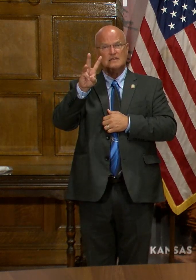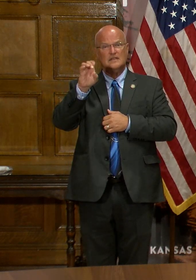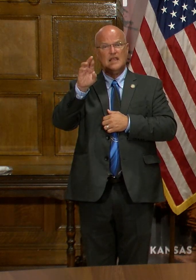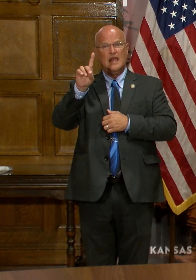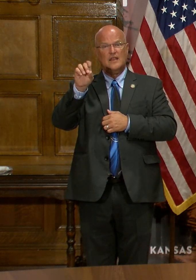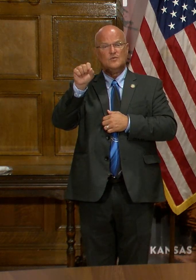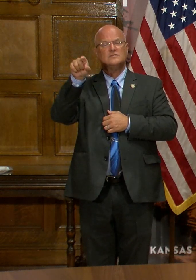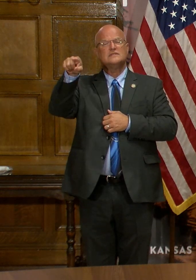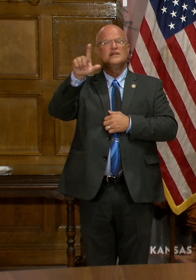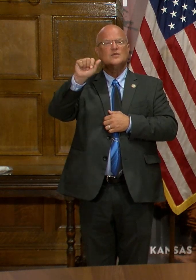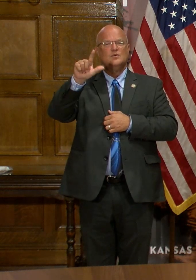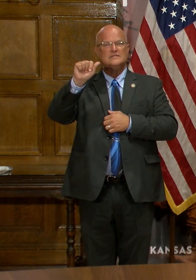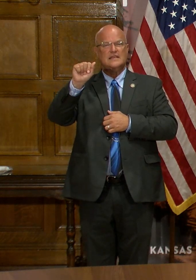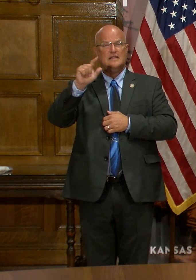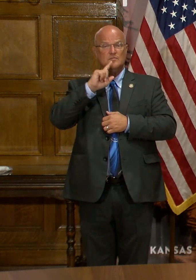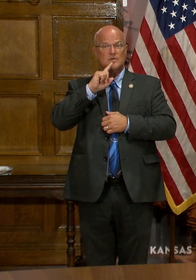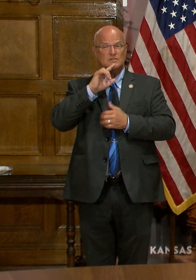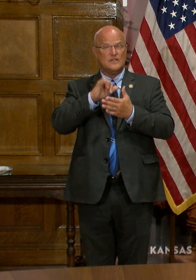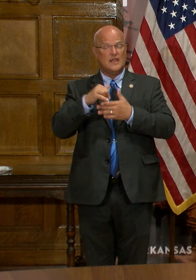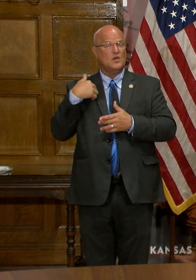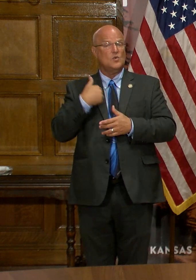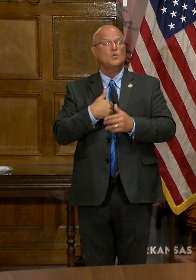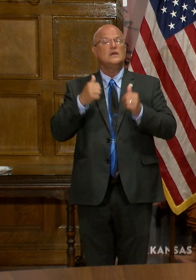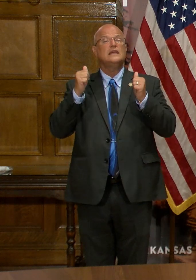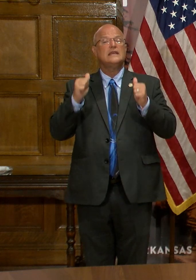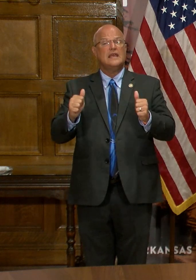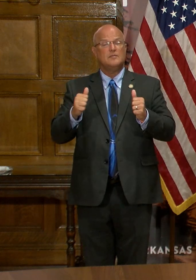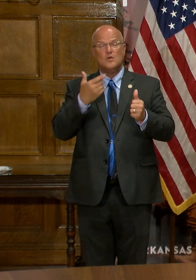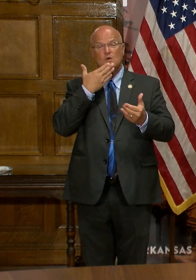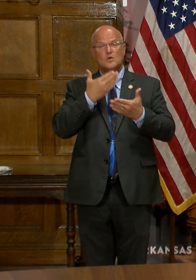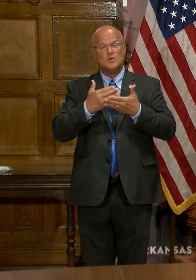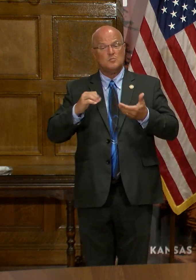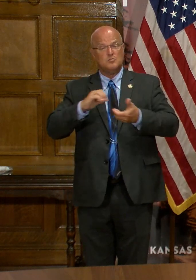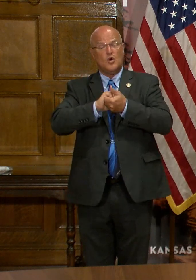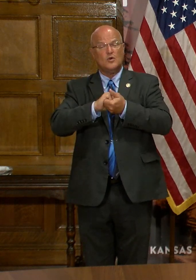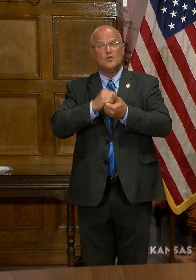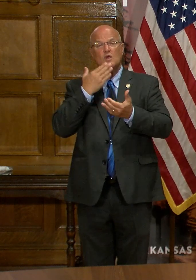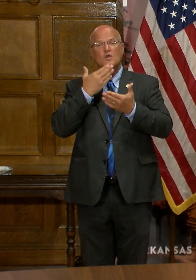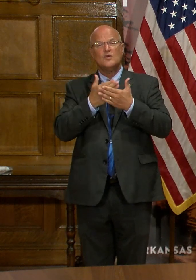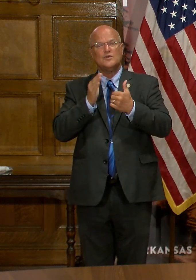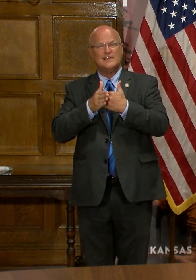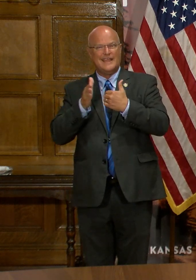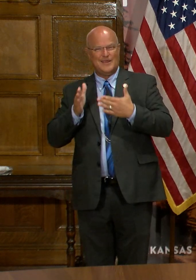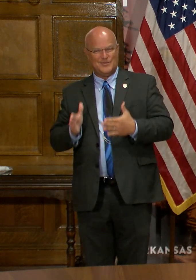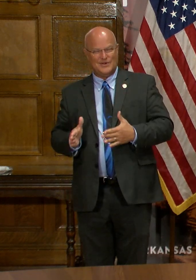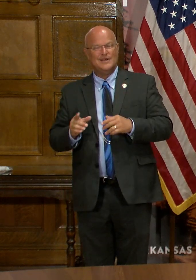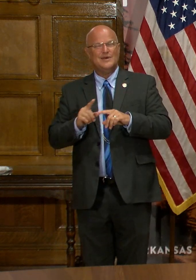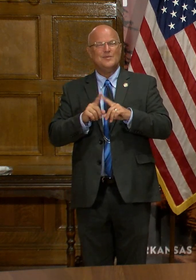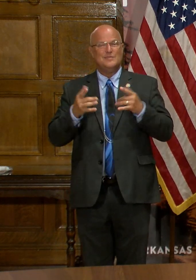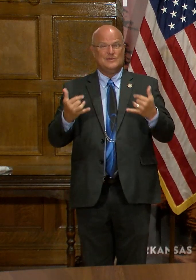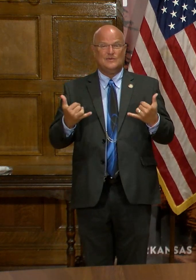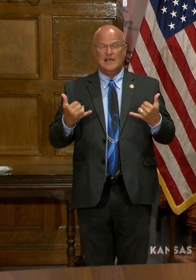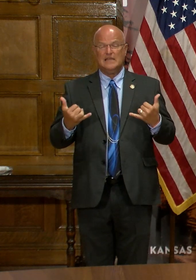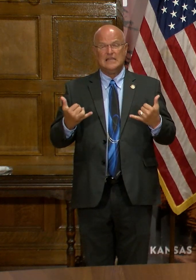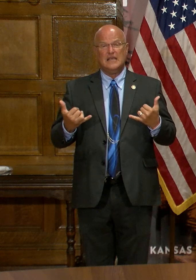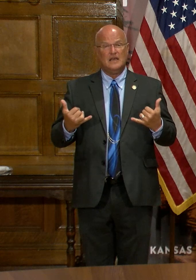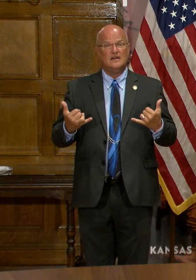in Louisiana to make sure that we can be a good partner and a good neighbor. But at this